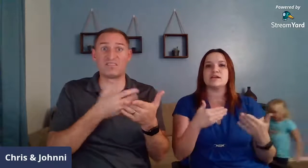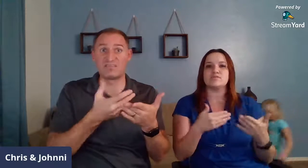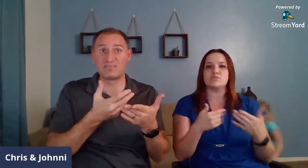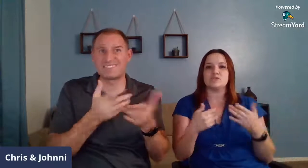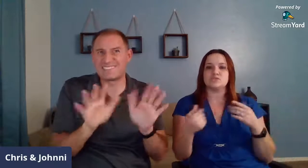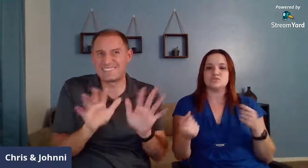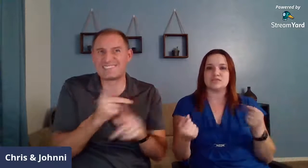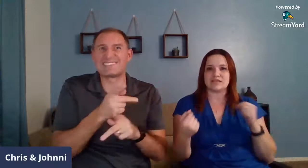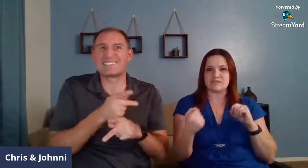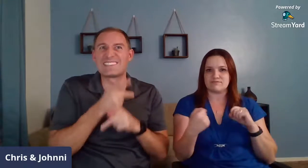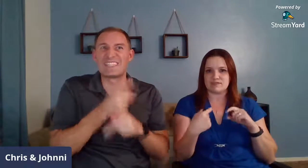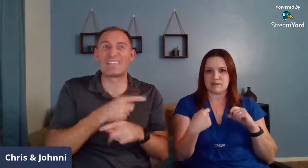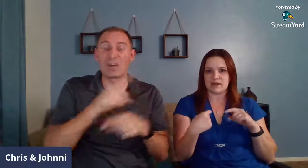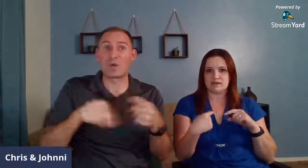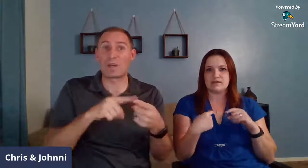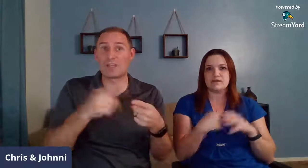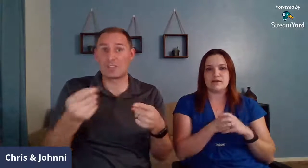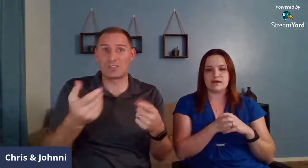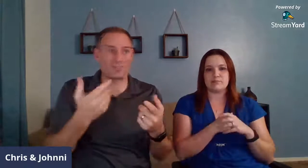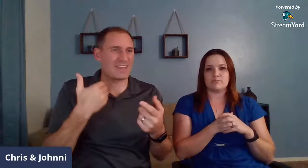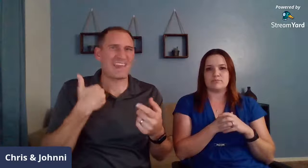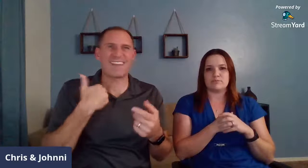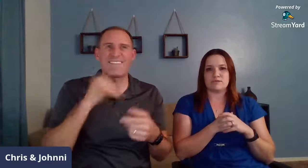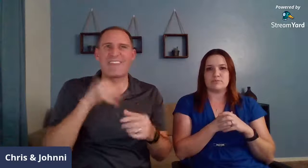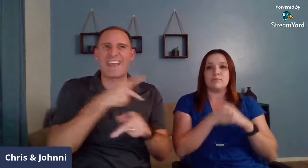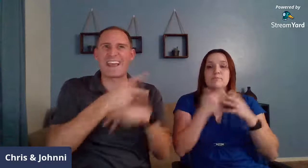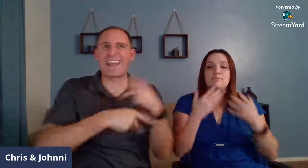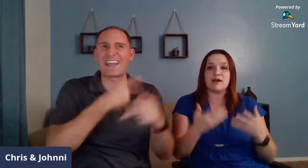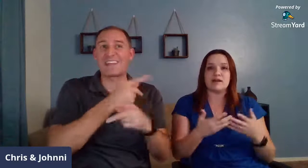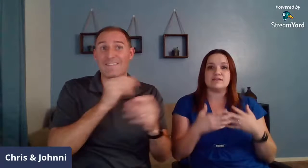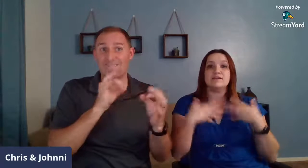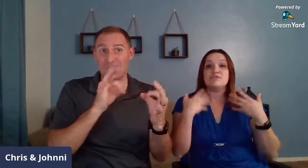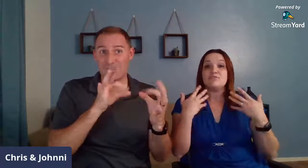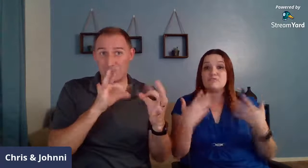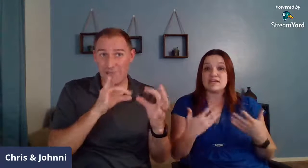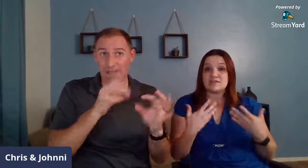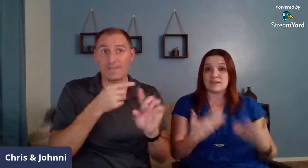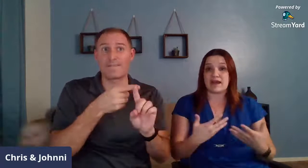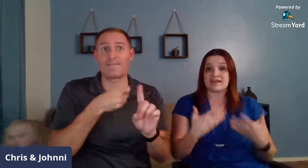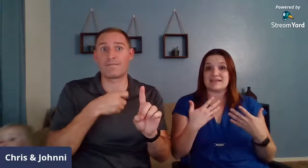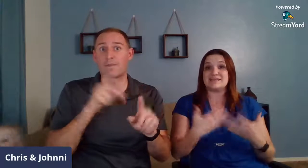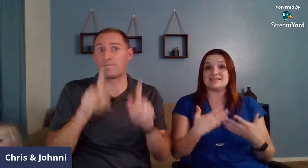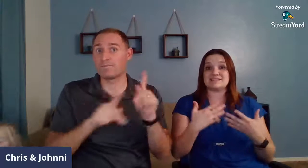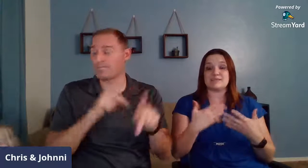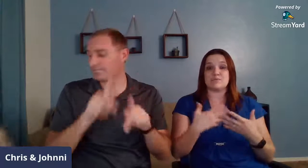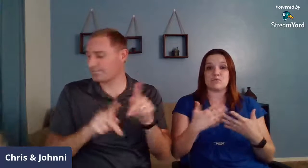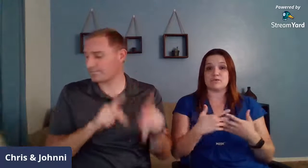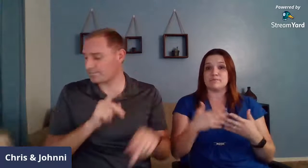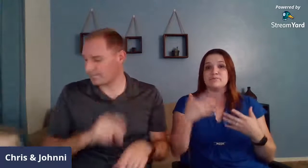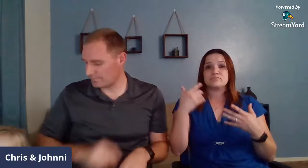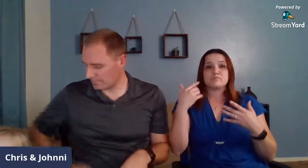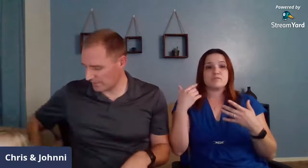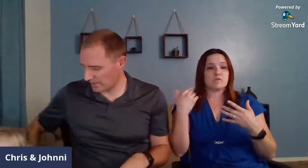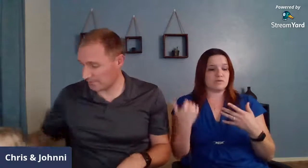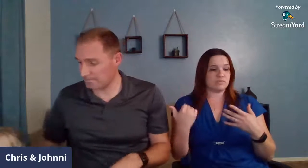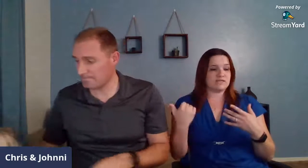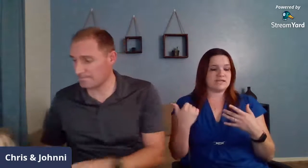careful when you do get that feedback from people. But feedback is important. When we take